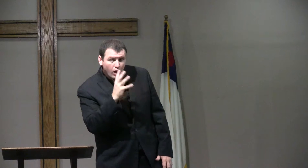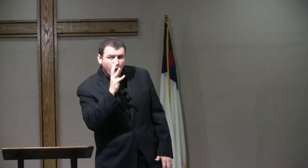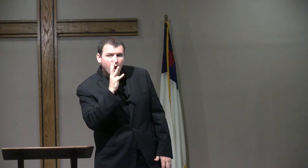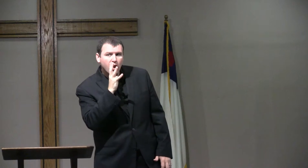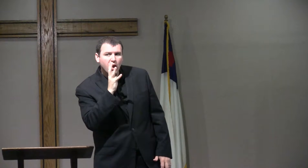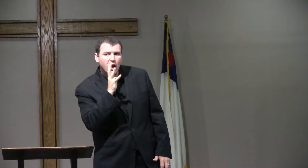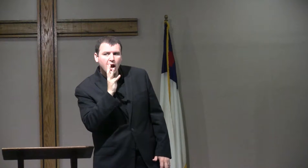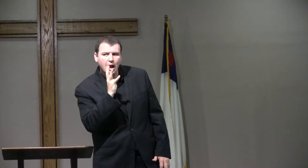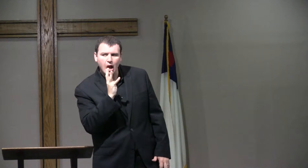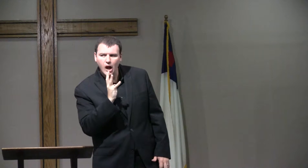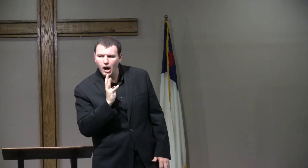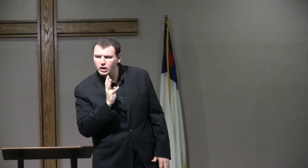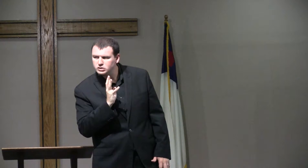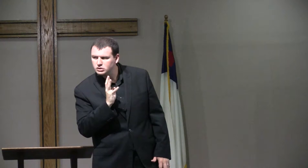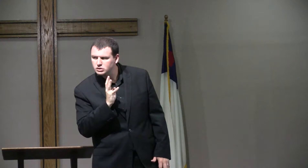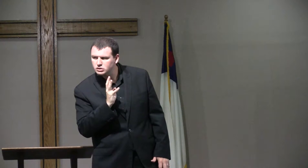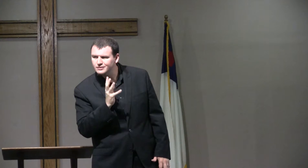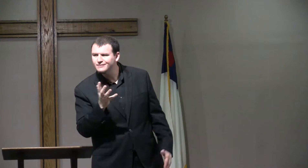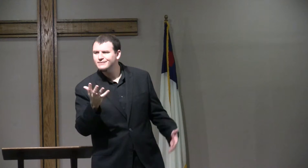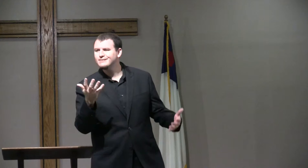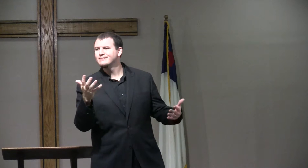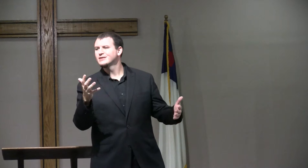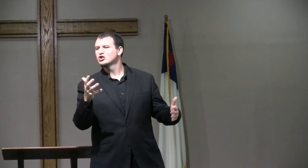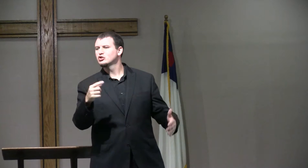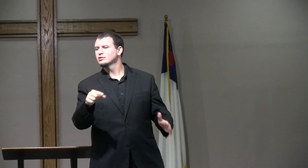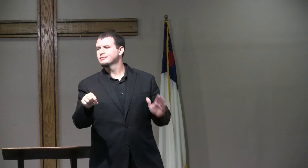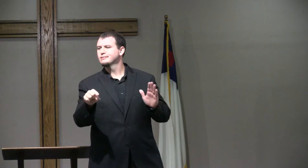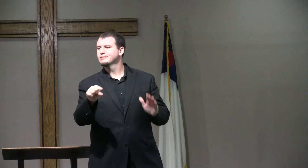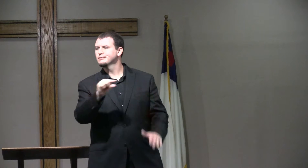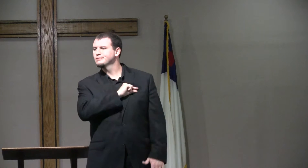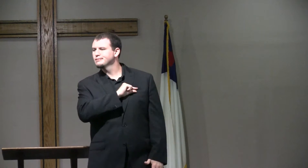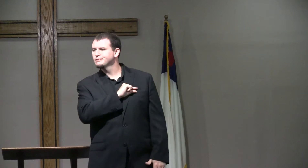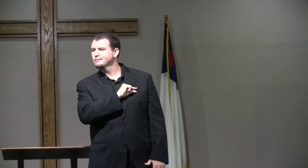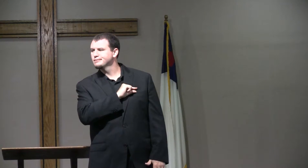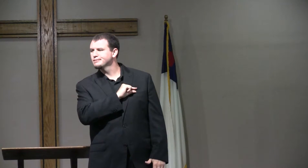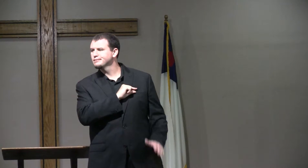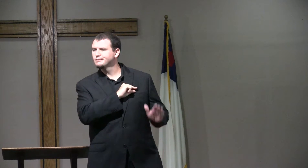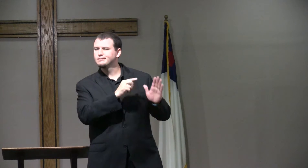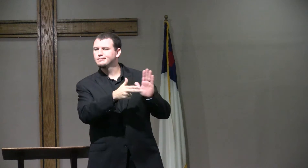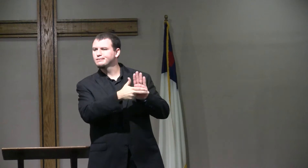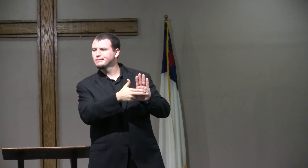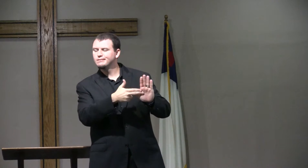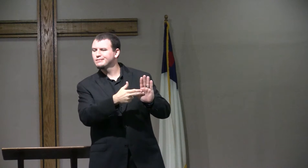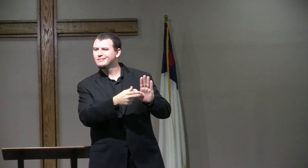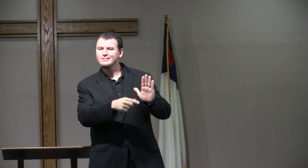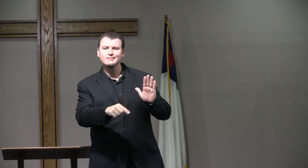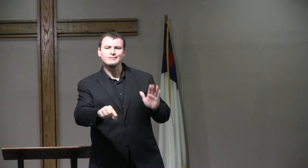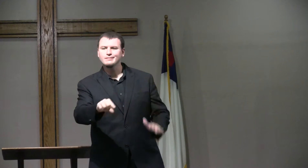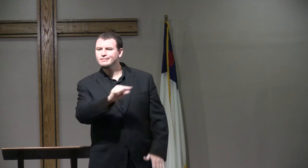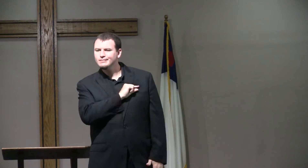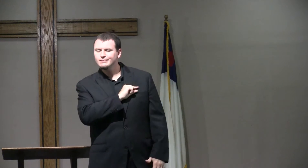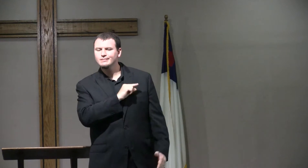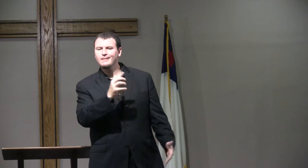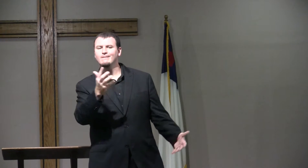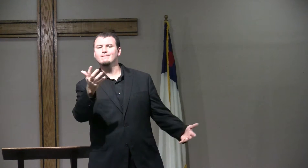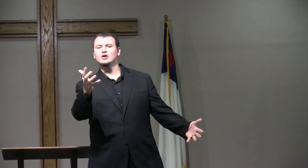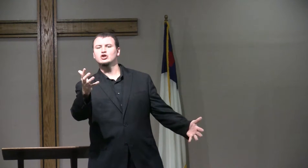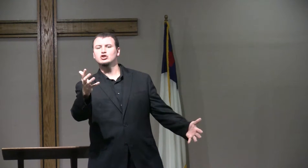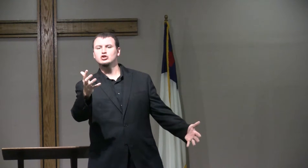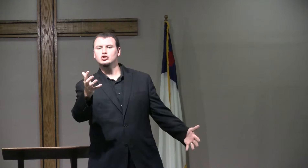He says, "But whosoever looks on a woman or man in a